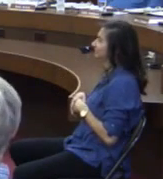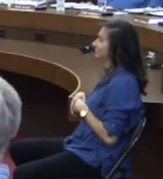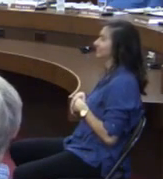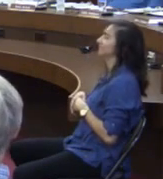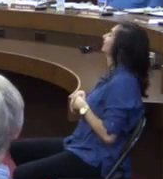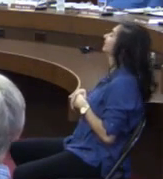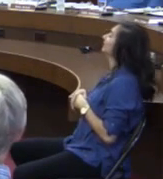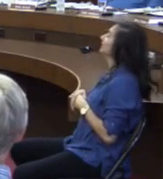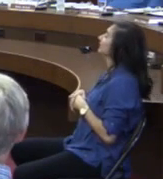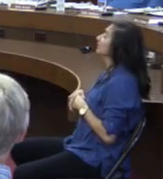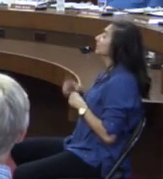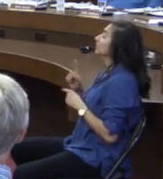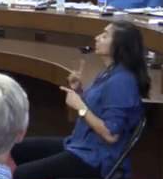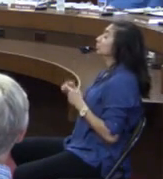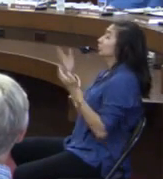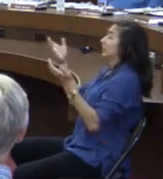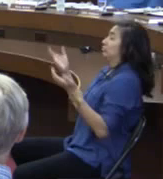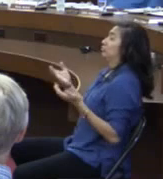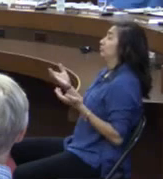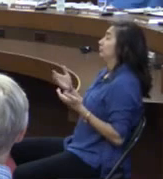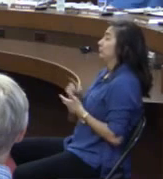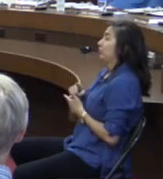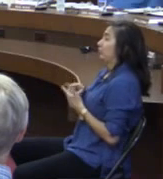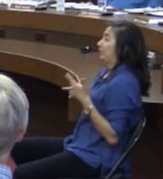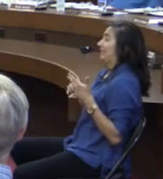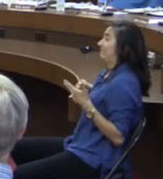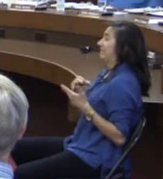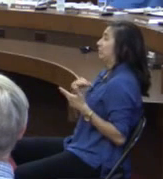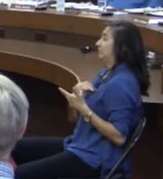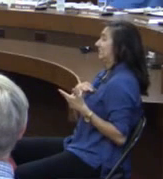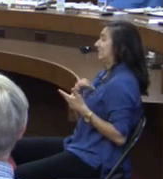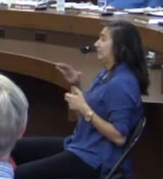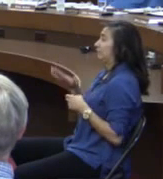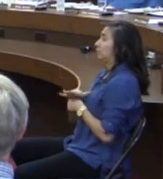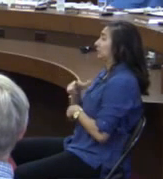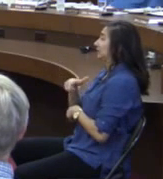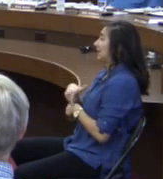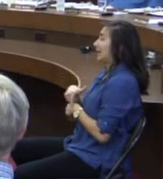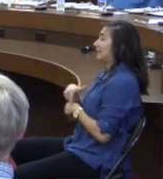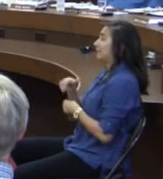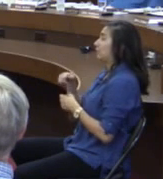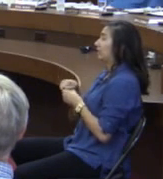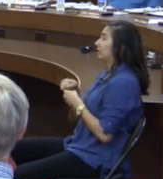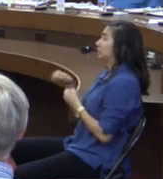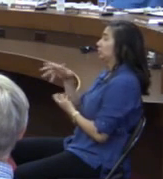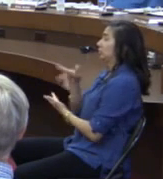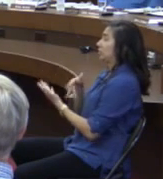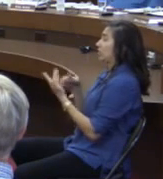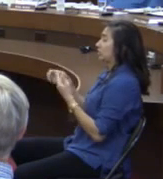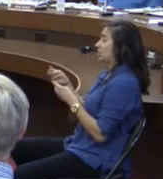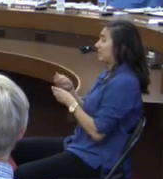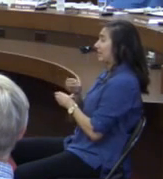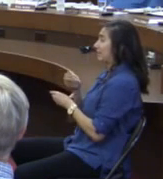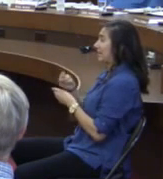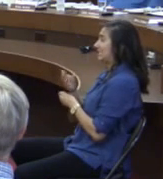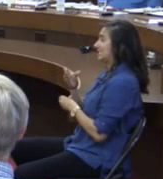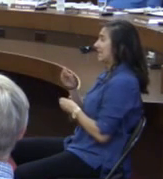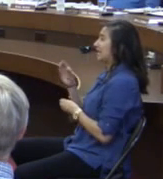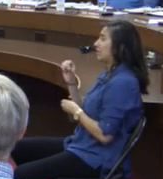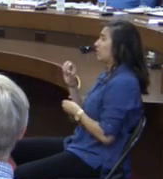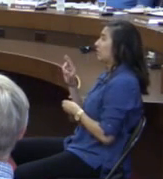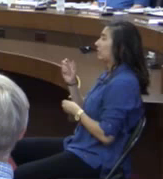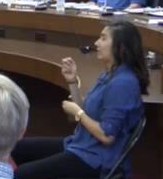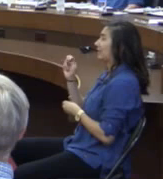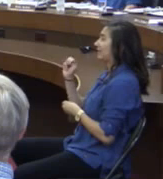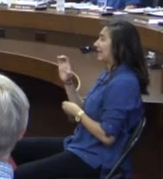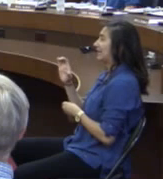so up to introduce our first three faculty members, full-time faculty members in sociology, mathematics, and organic general